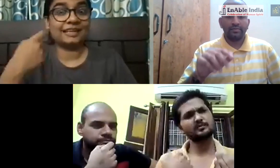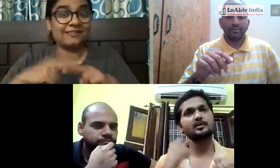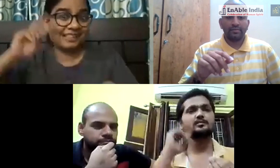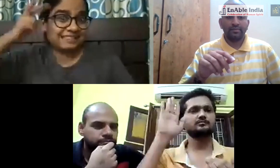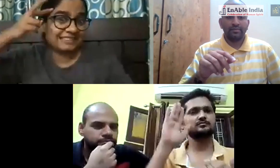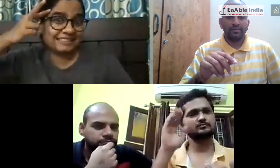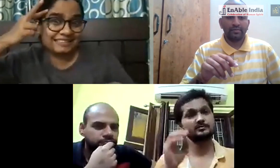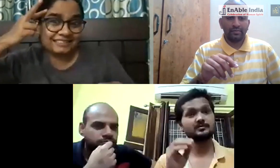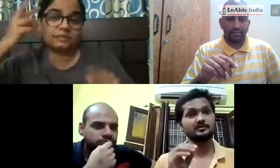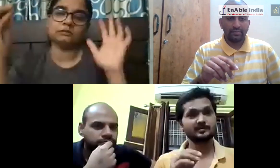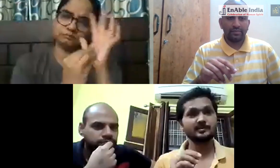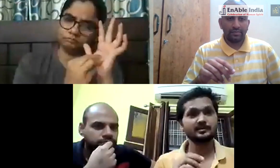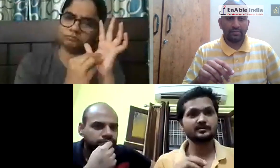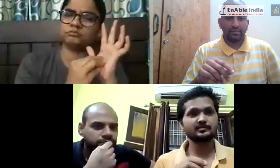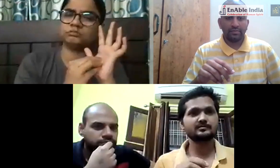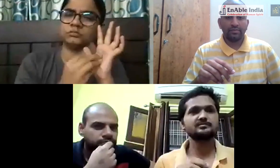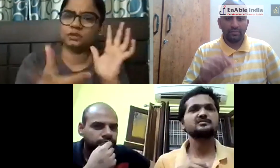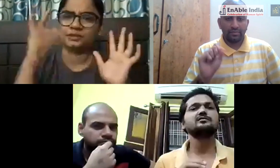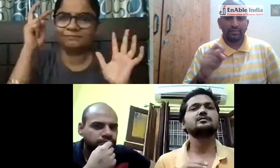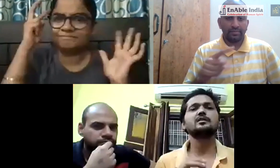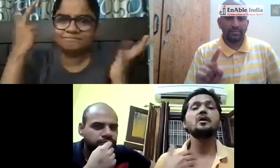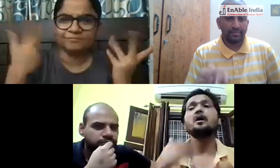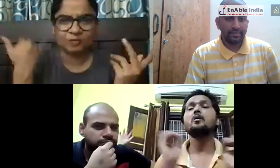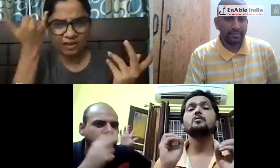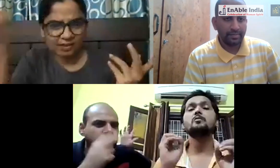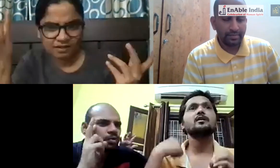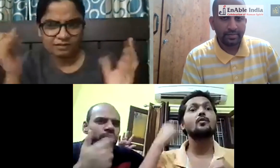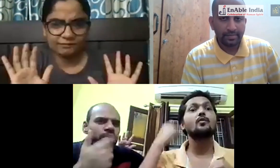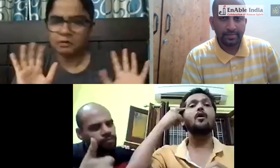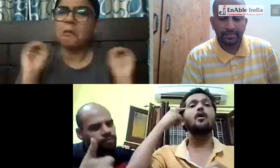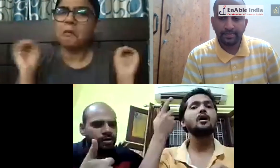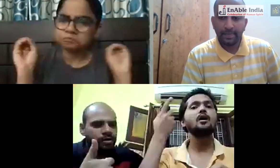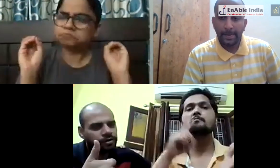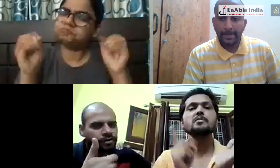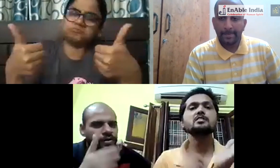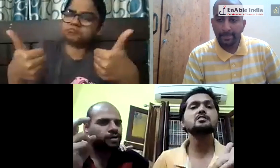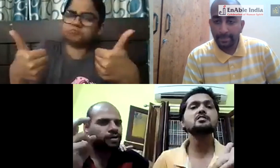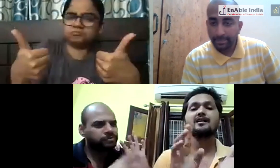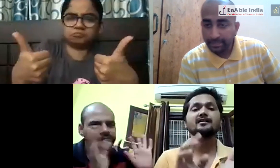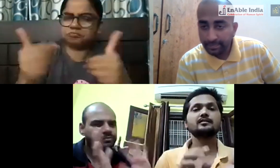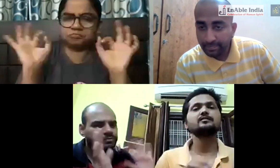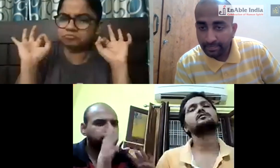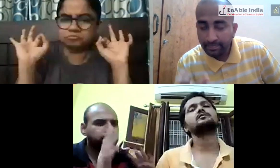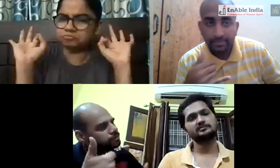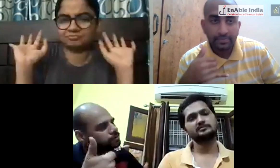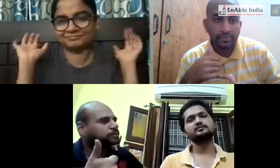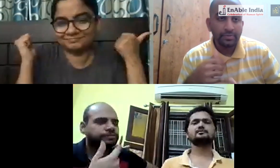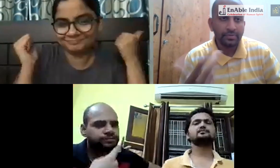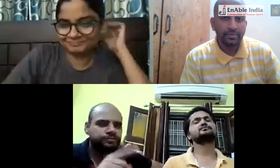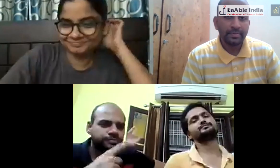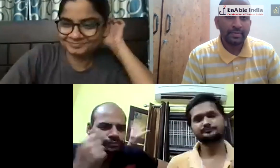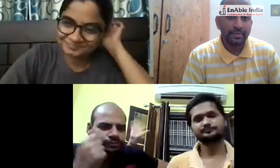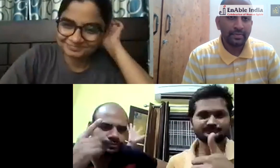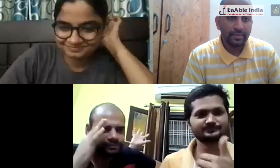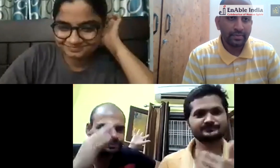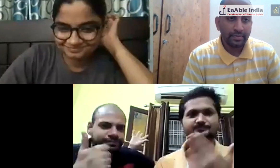whether is it mandatory or not. Charu saying if you have any doubt, if you have any idea, if If you do